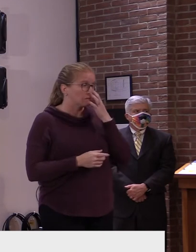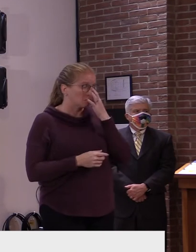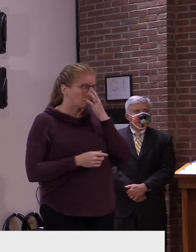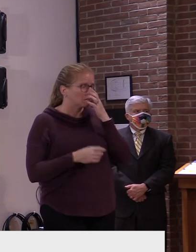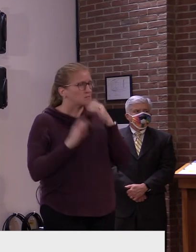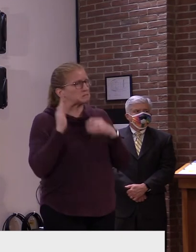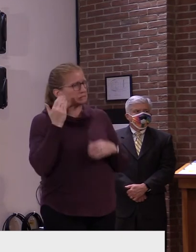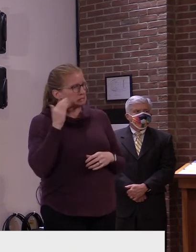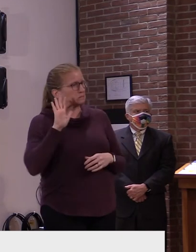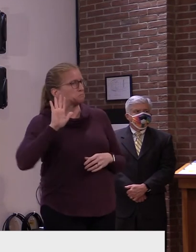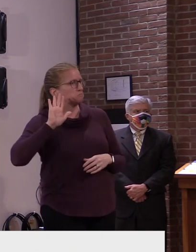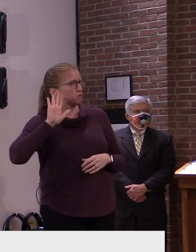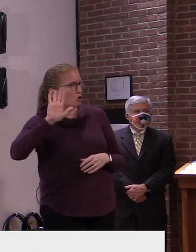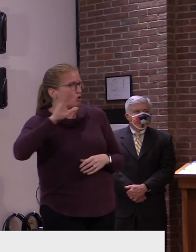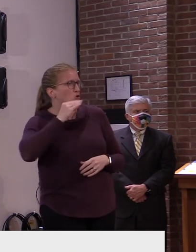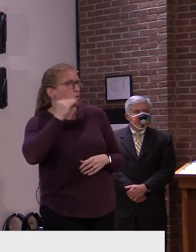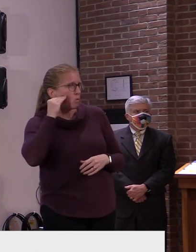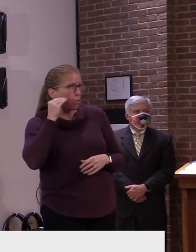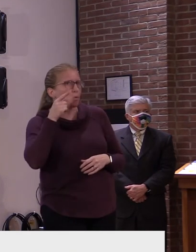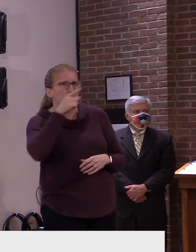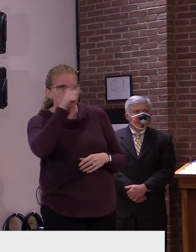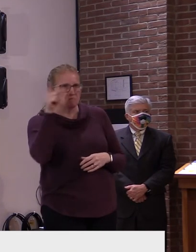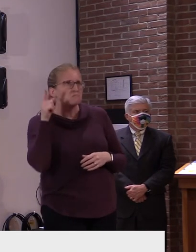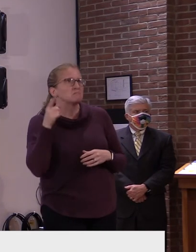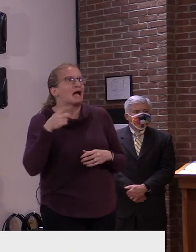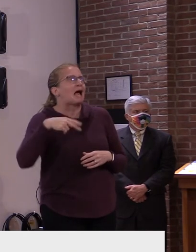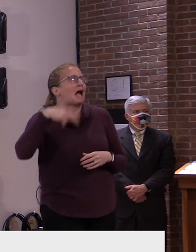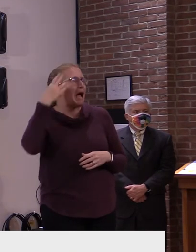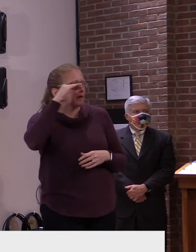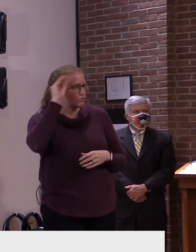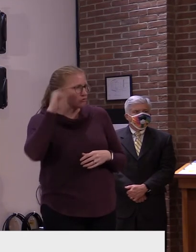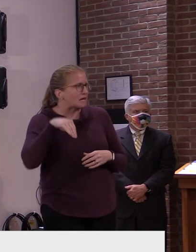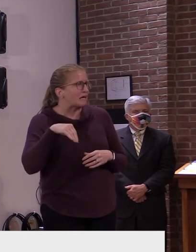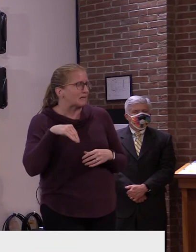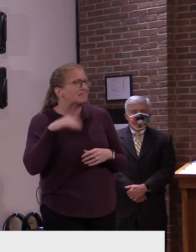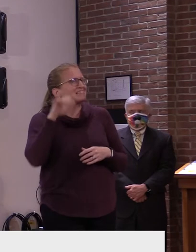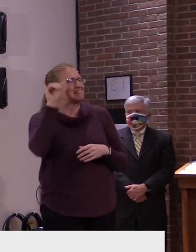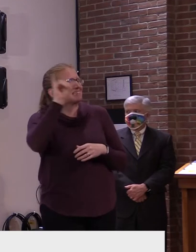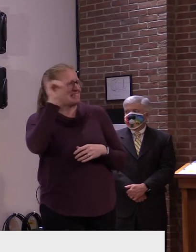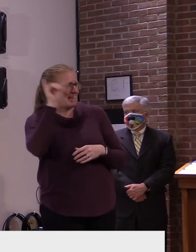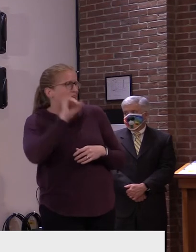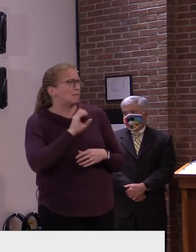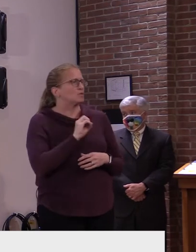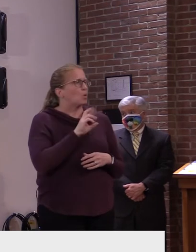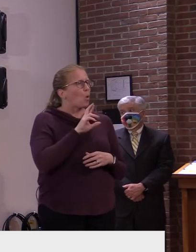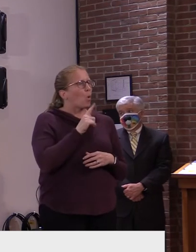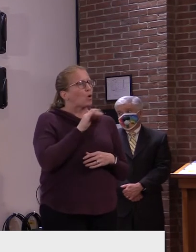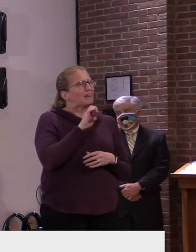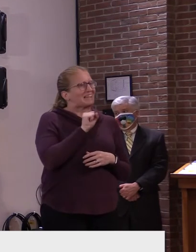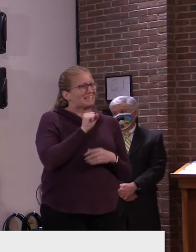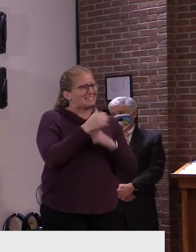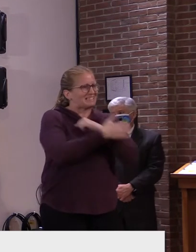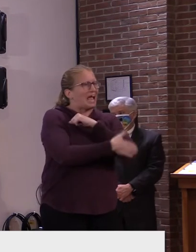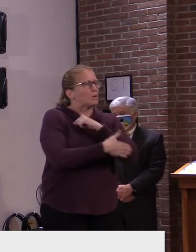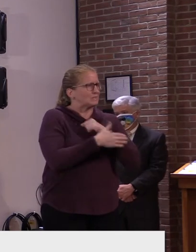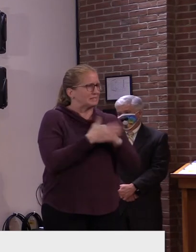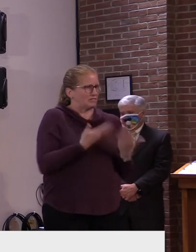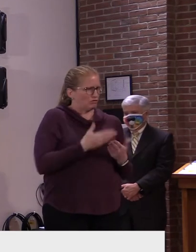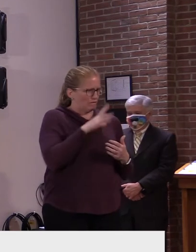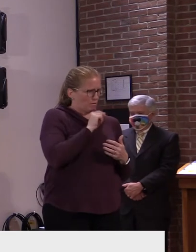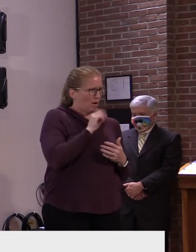of active covert cases as orleans county and she asked